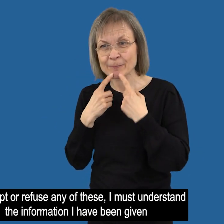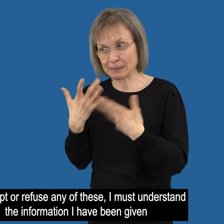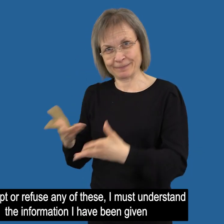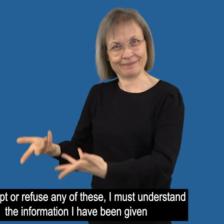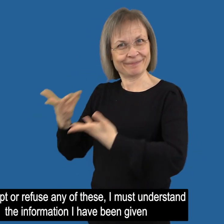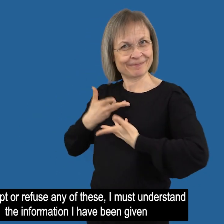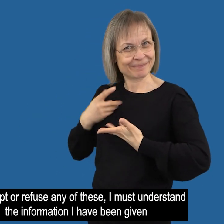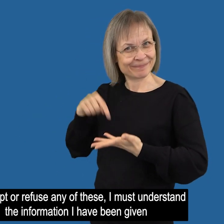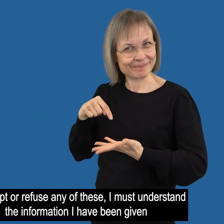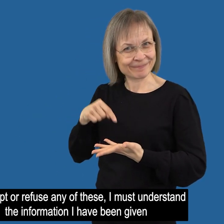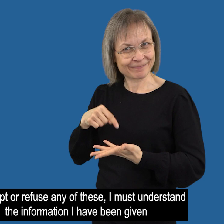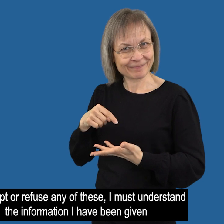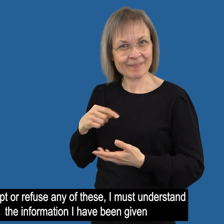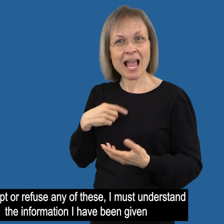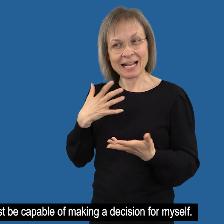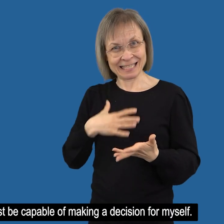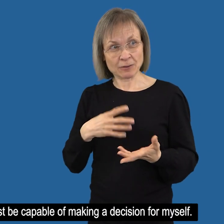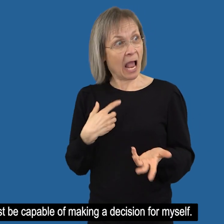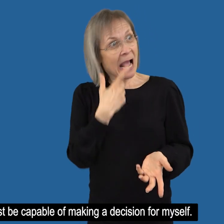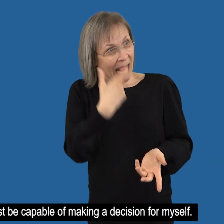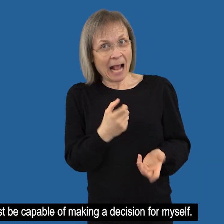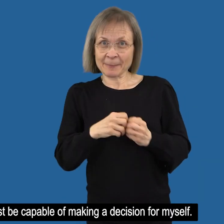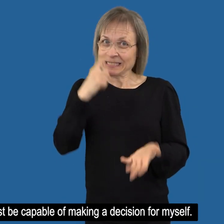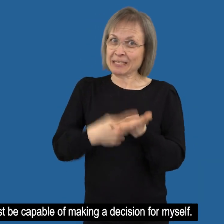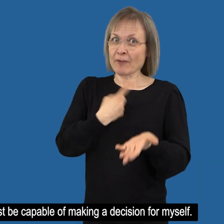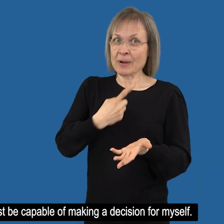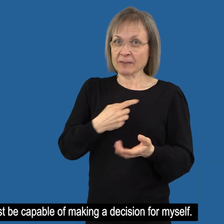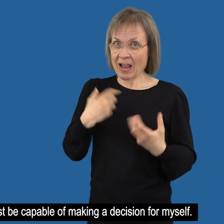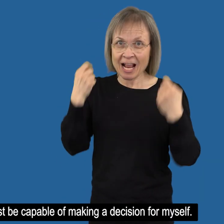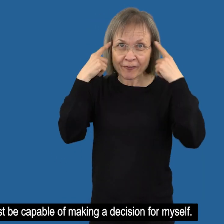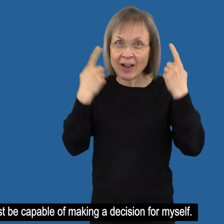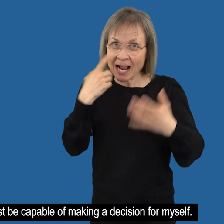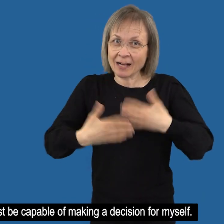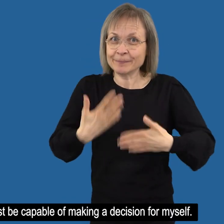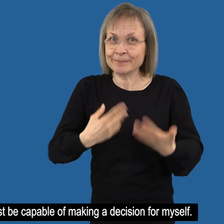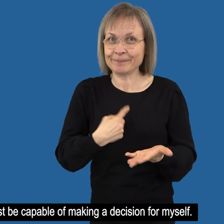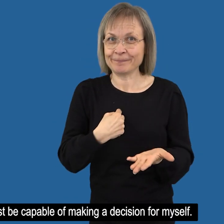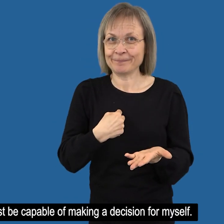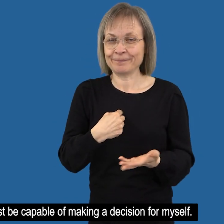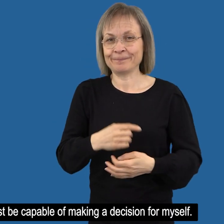and treatment, this will not change the way I access or receive care and treatment from NHS staff in